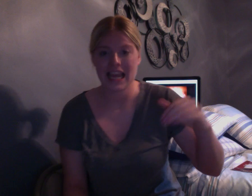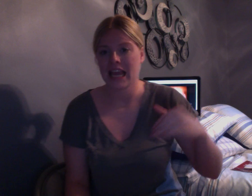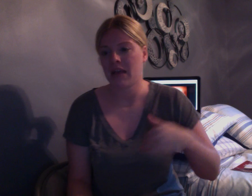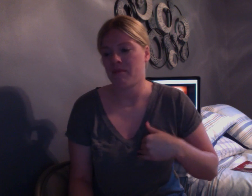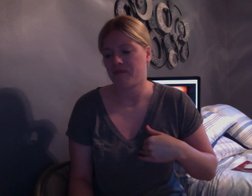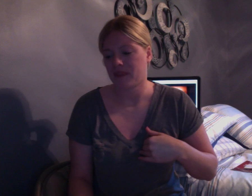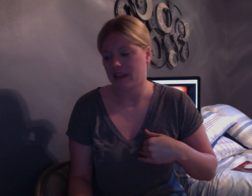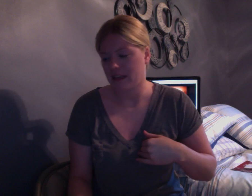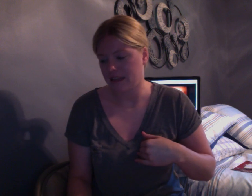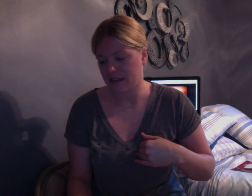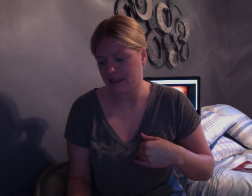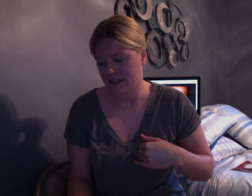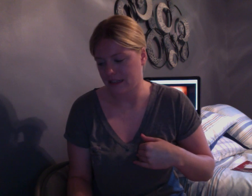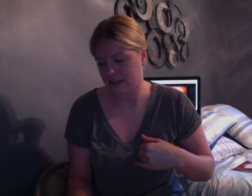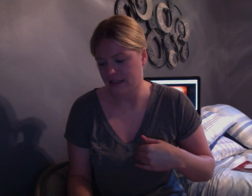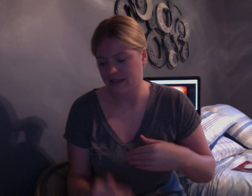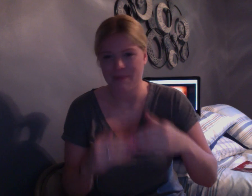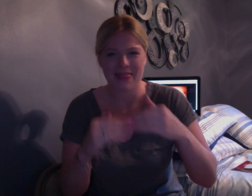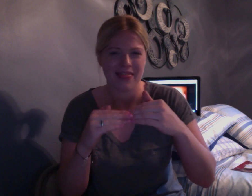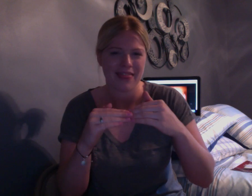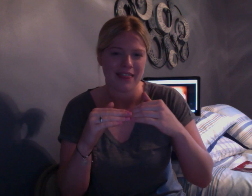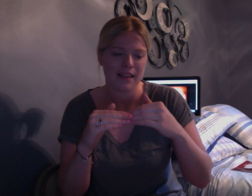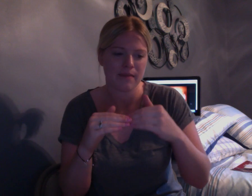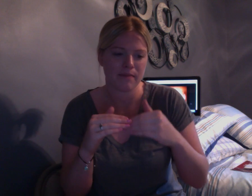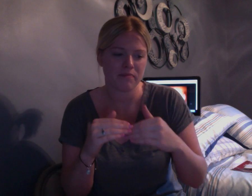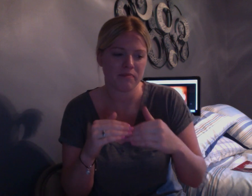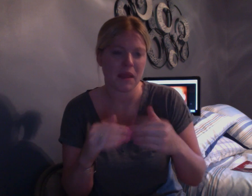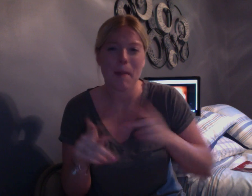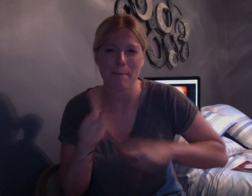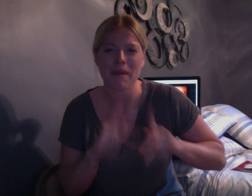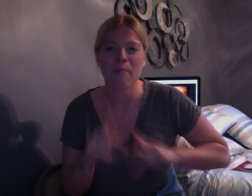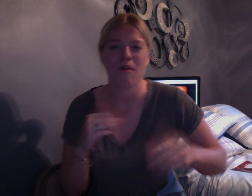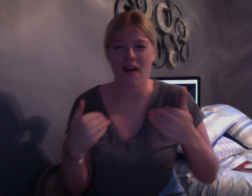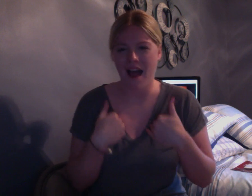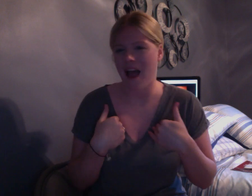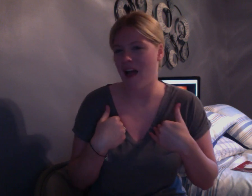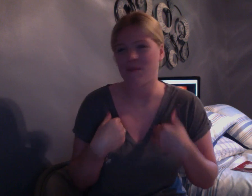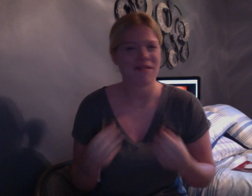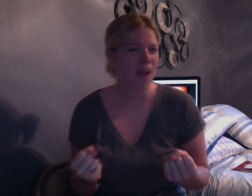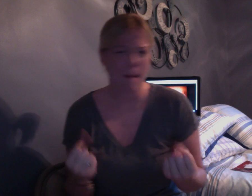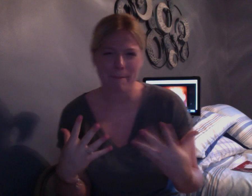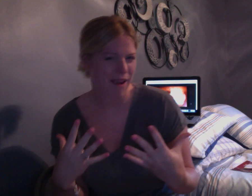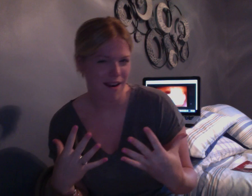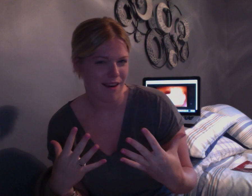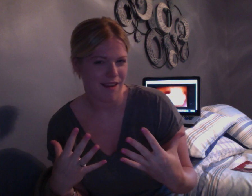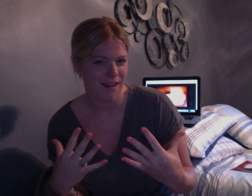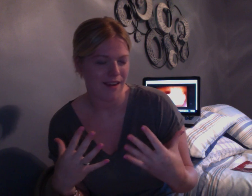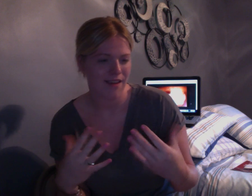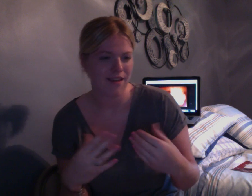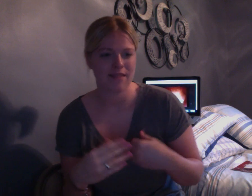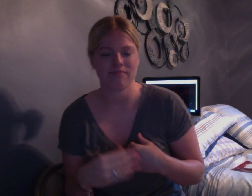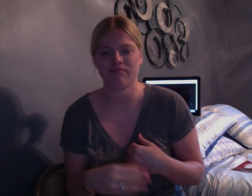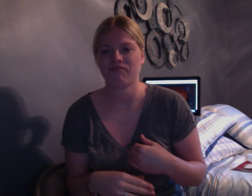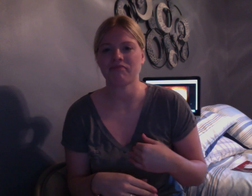rapidly enlarge. These bumps are usually pain-free and may have been present for a period greater than 2 weeks. Skin